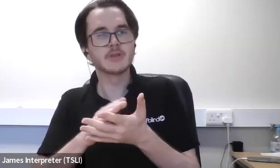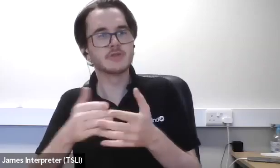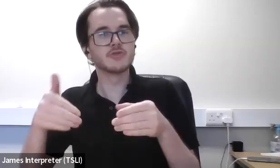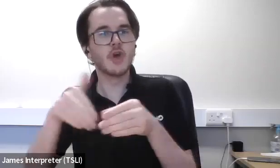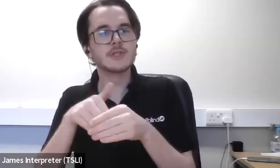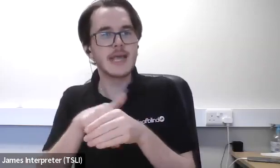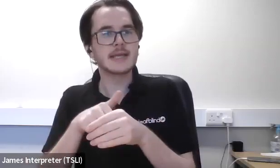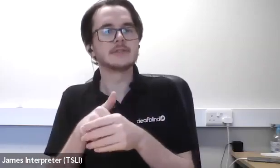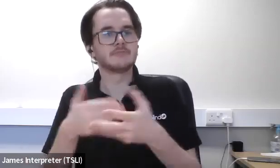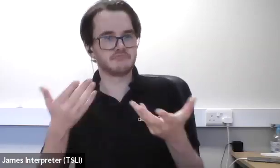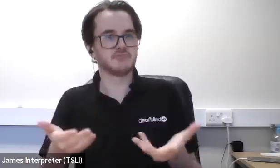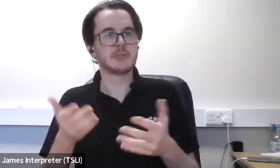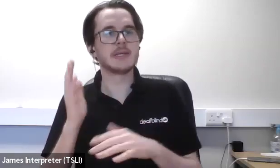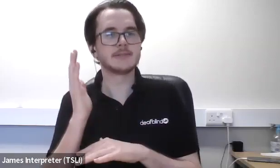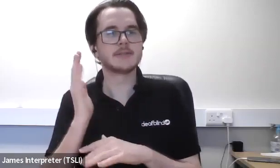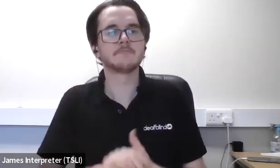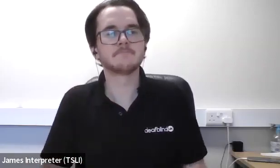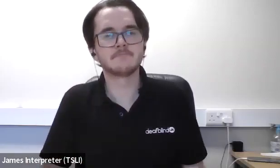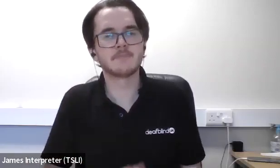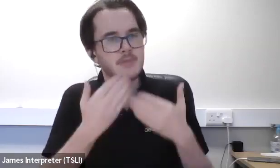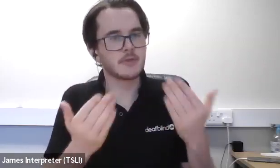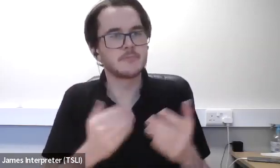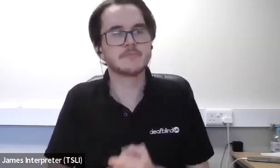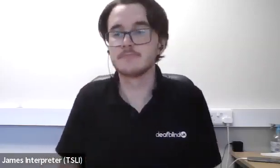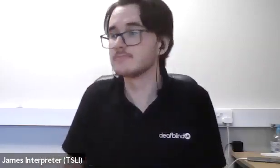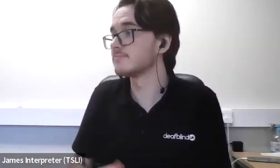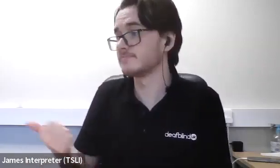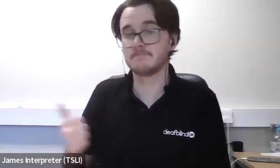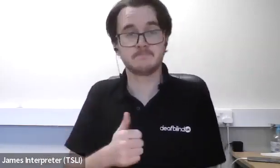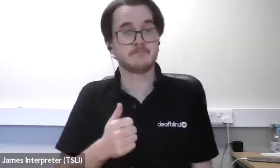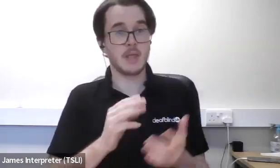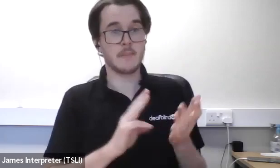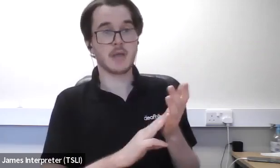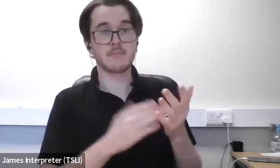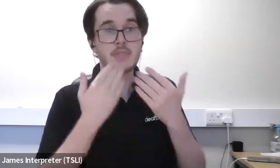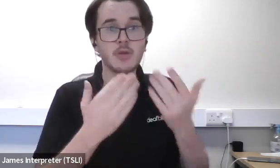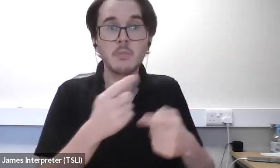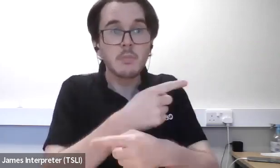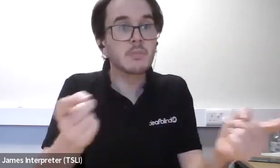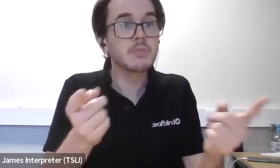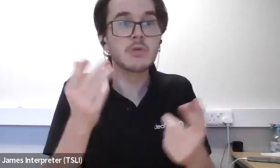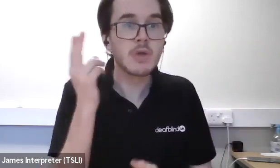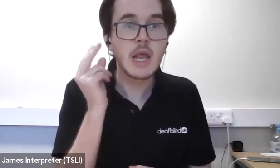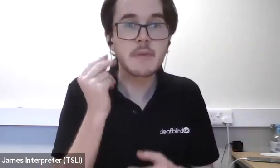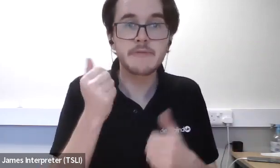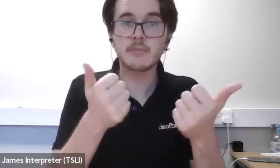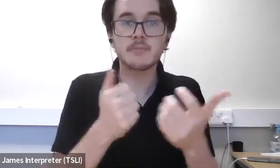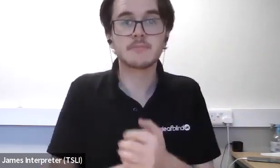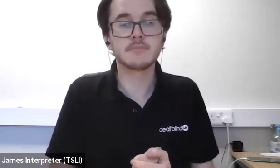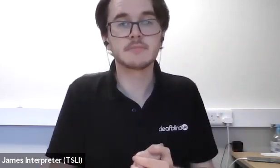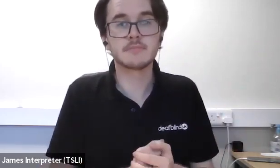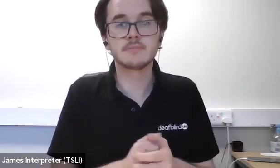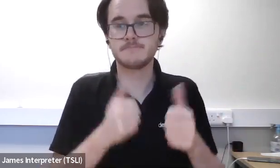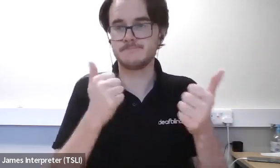session. Thank you very much. Thank you, Andrew. Can everybody hear me okay? Yeah. Good, thank